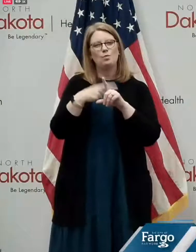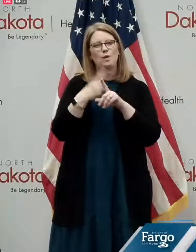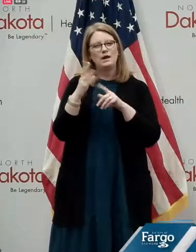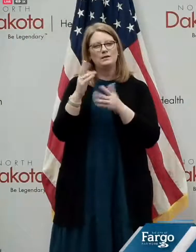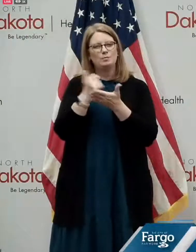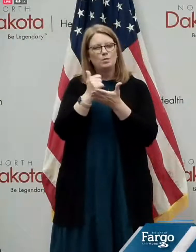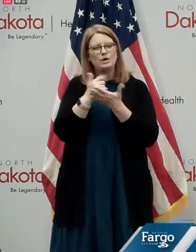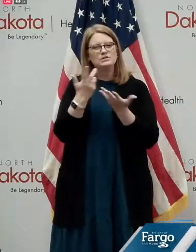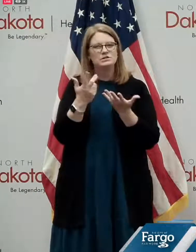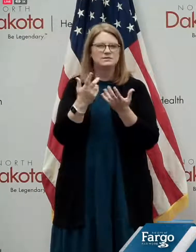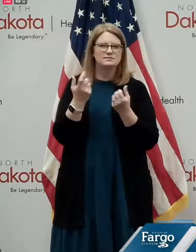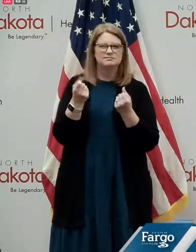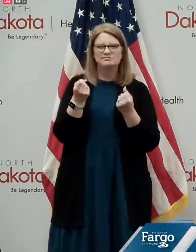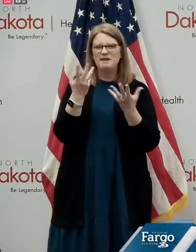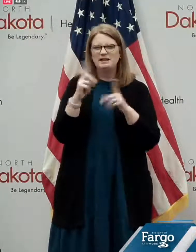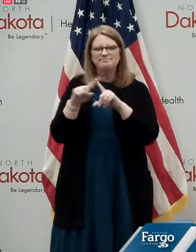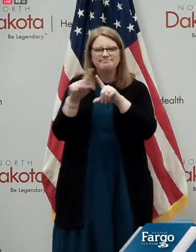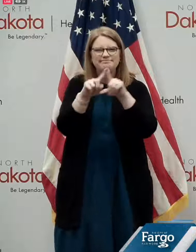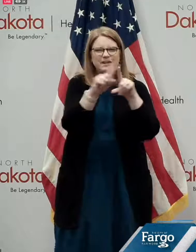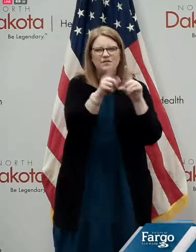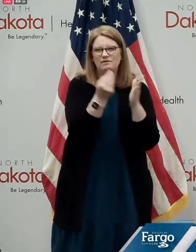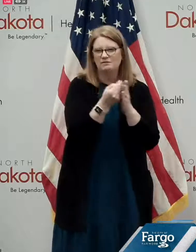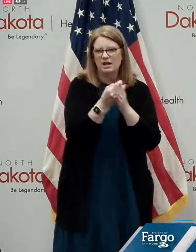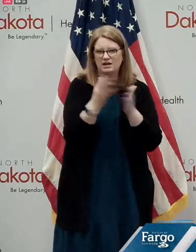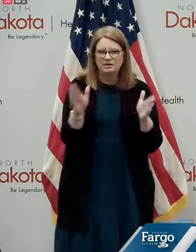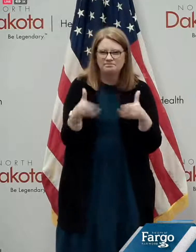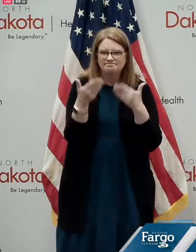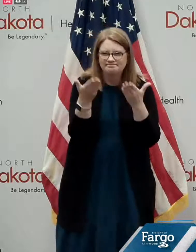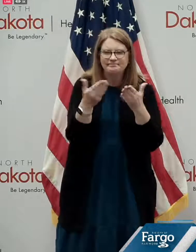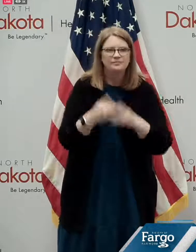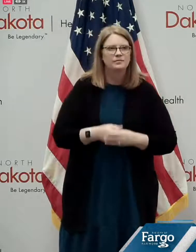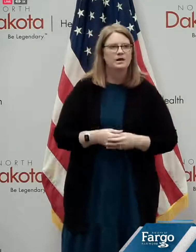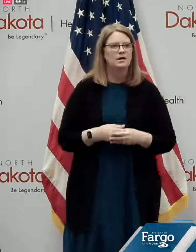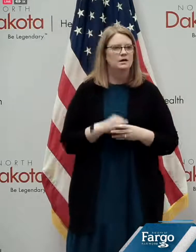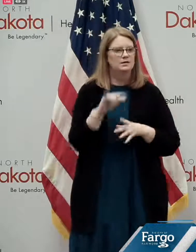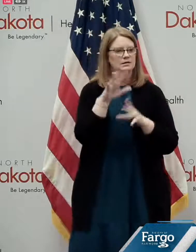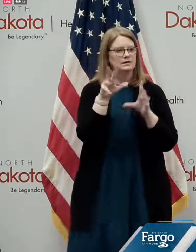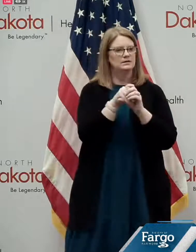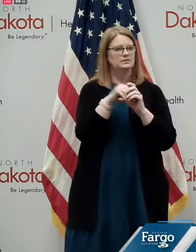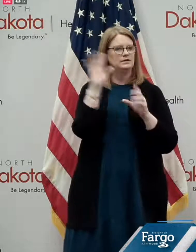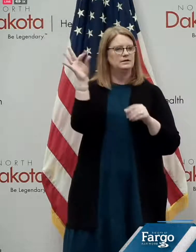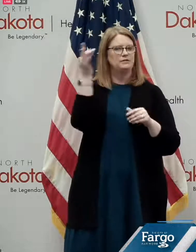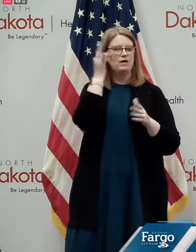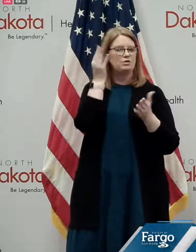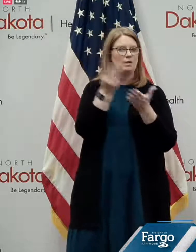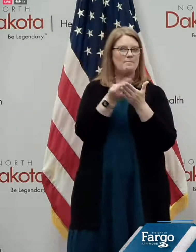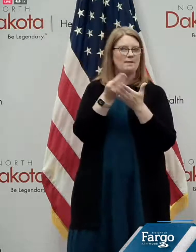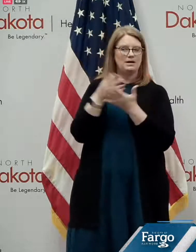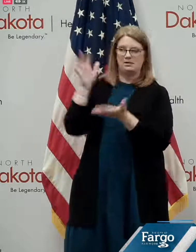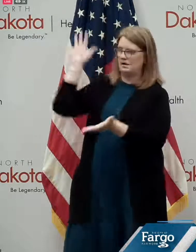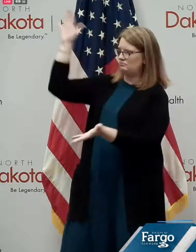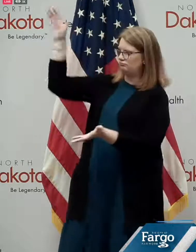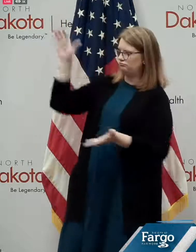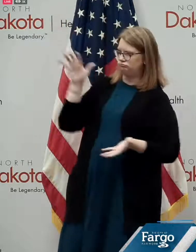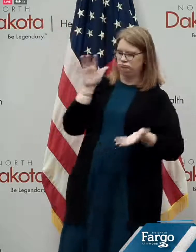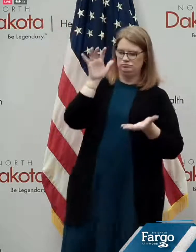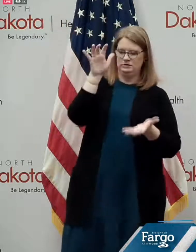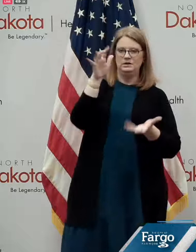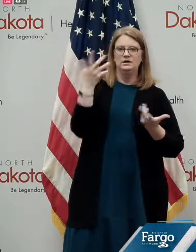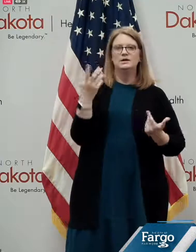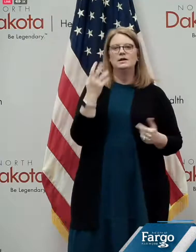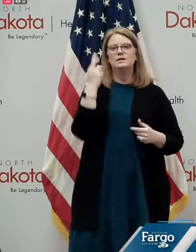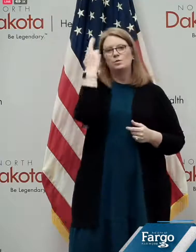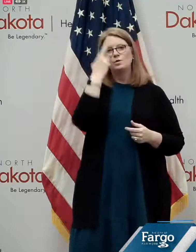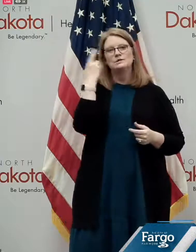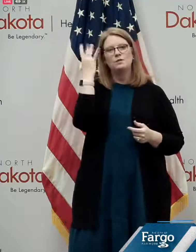funding resources provided to North Dakota. So again, that's part of the some of the federal funding that came in. And the reason why we're